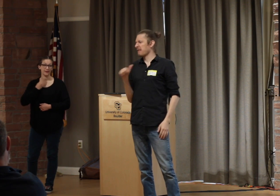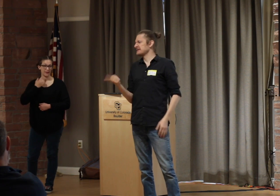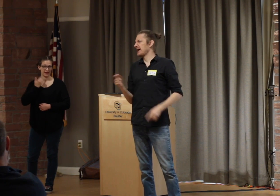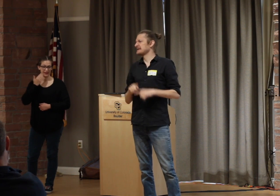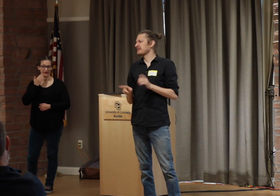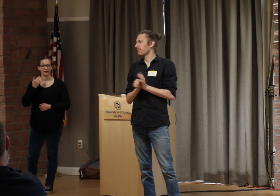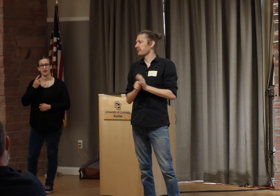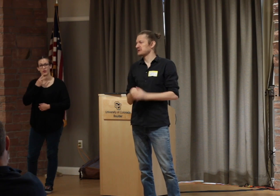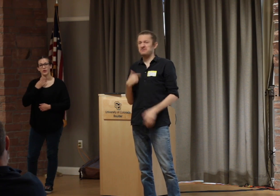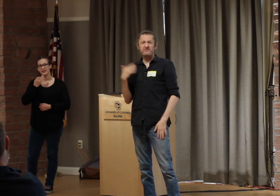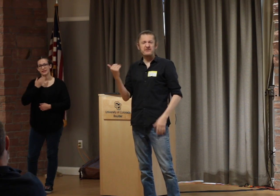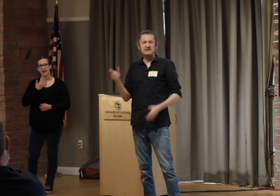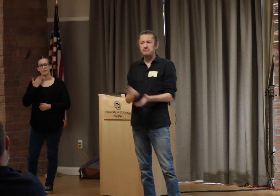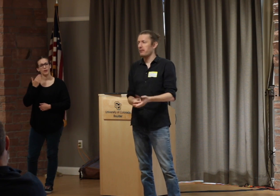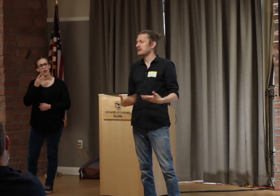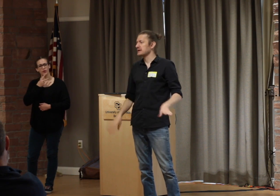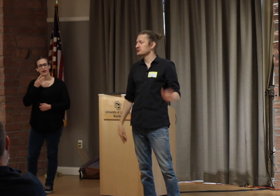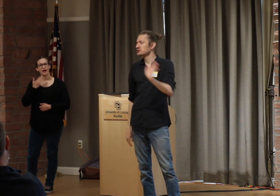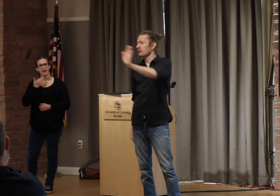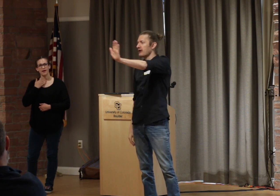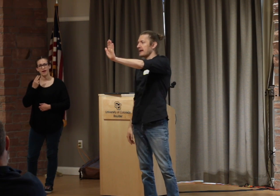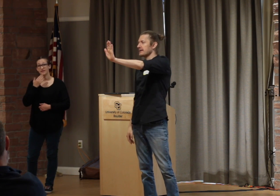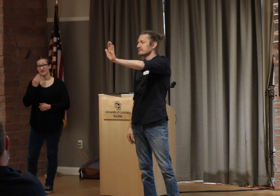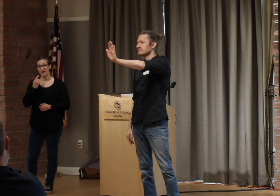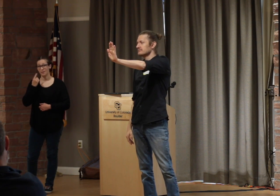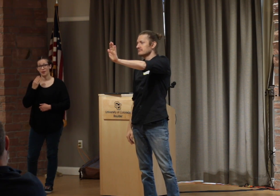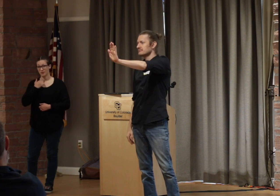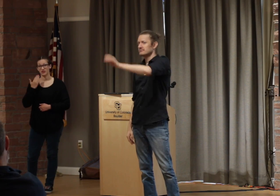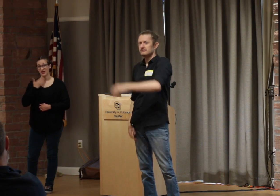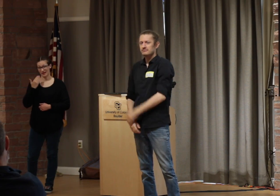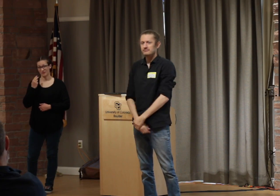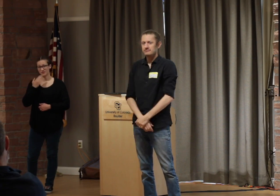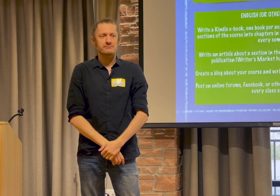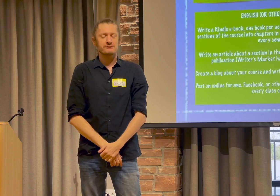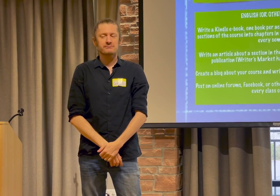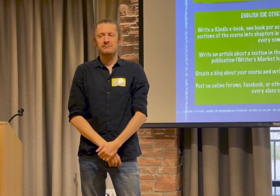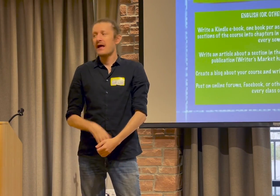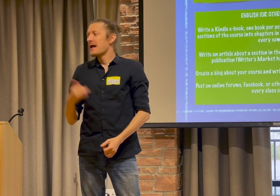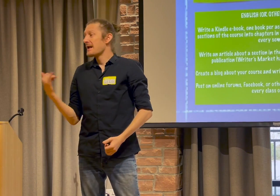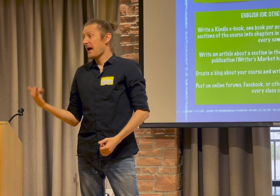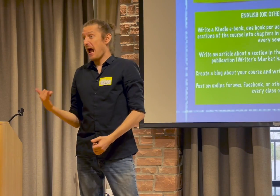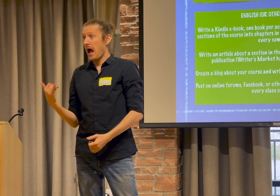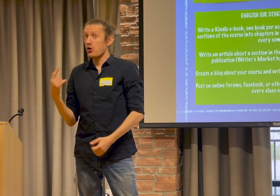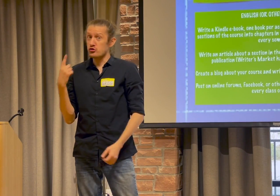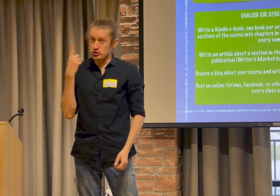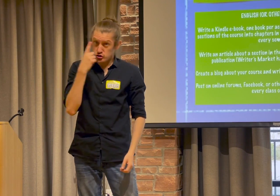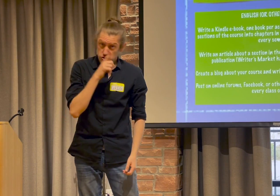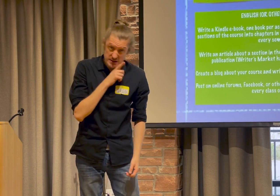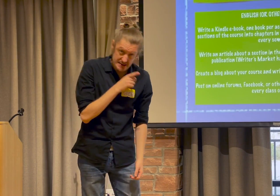against hearing people for more accessibility, you can say, oh yeah, I have 10 published items. Take a look